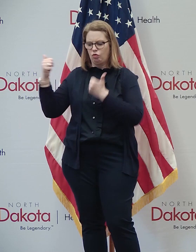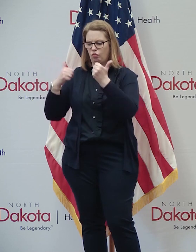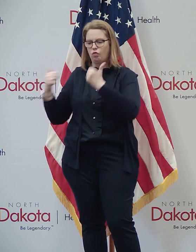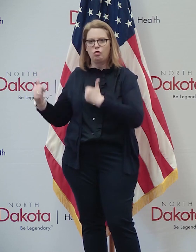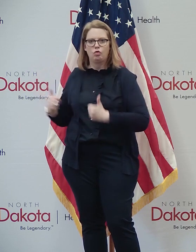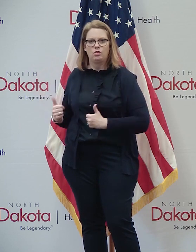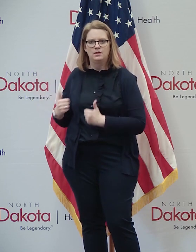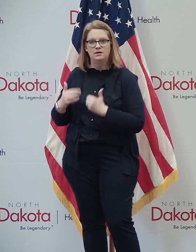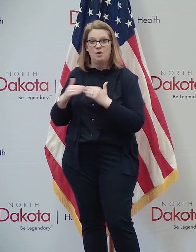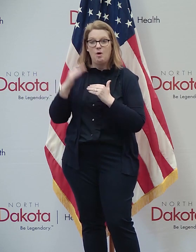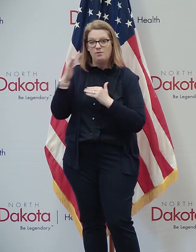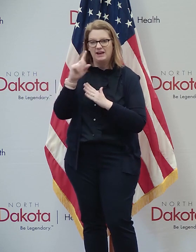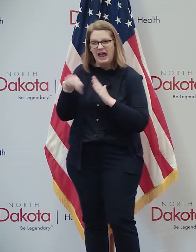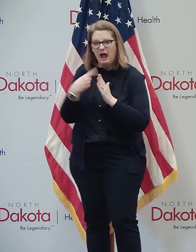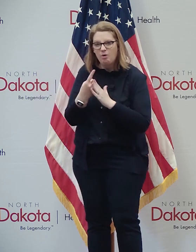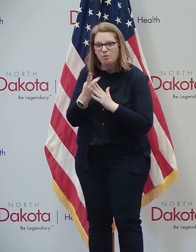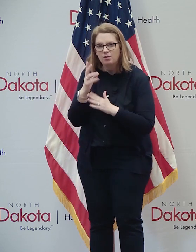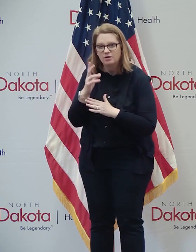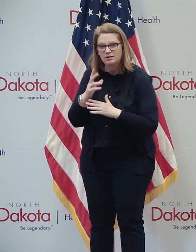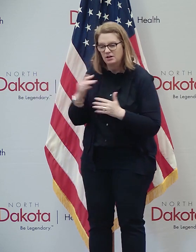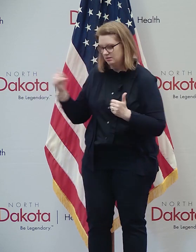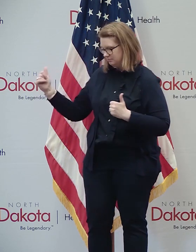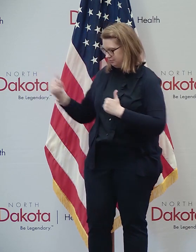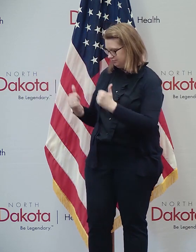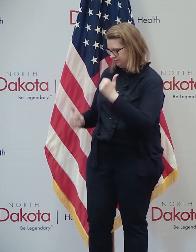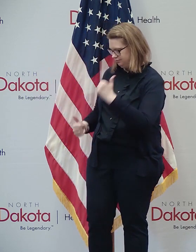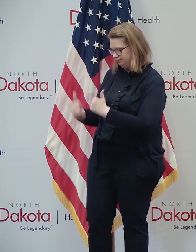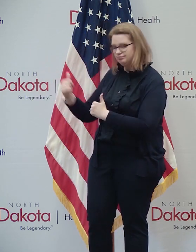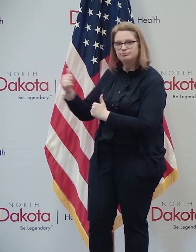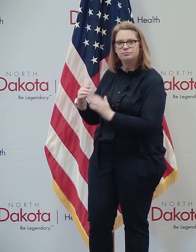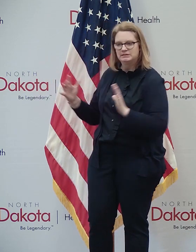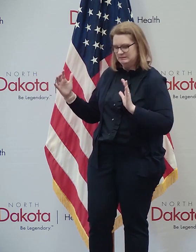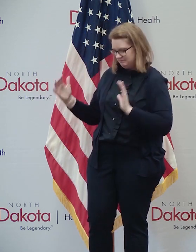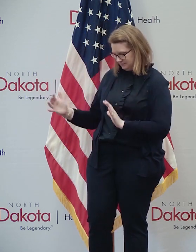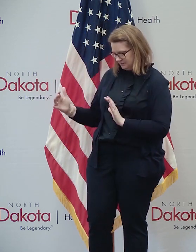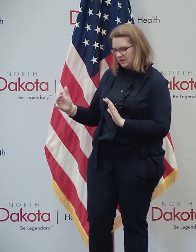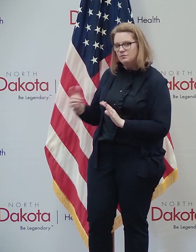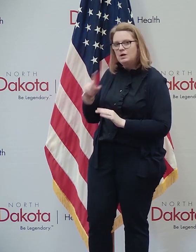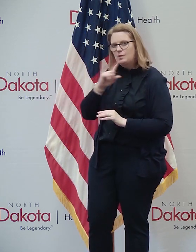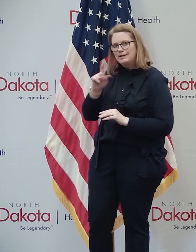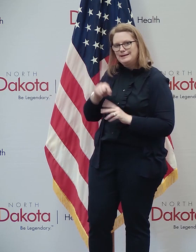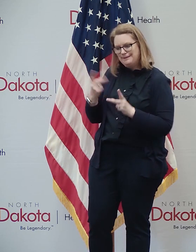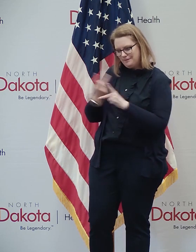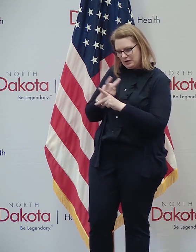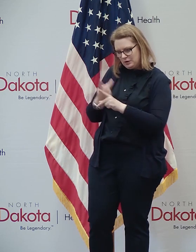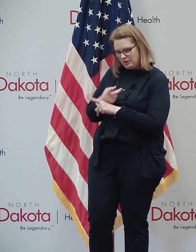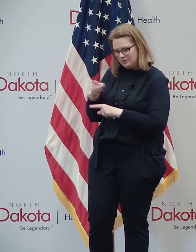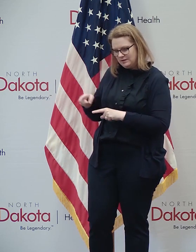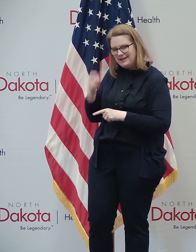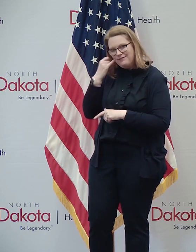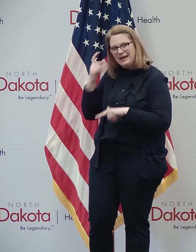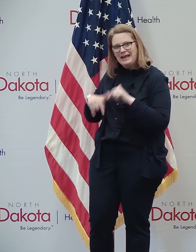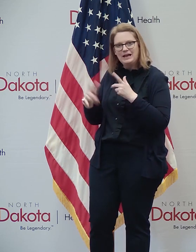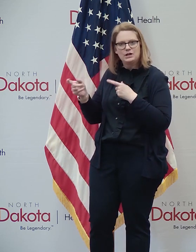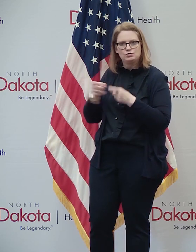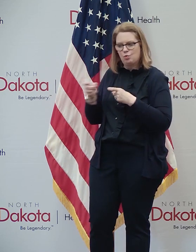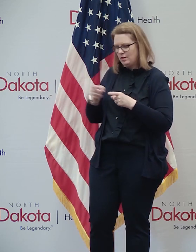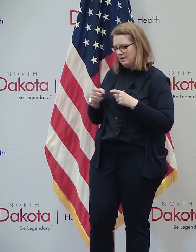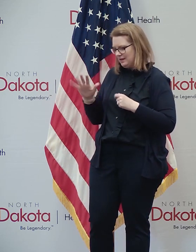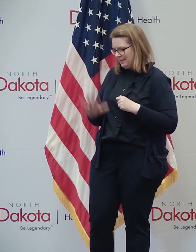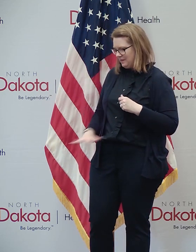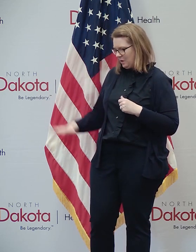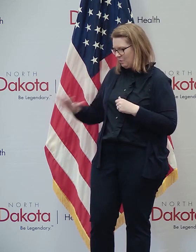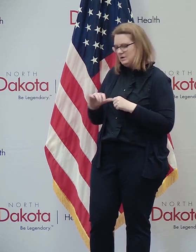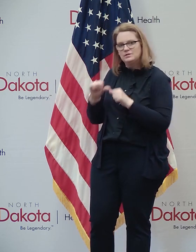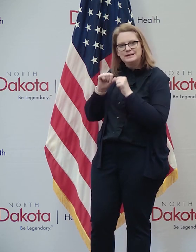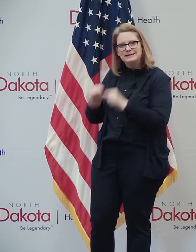Peterson, Fargo is a genuine metro area. Fargo, West Fargo, Moorhead. I mean, you've got close to 10,000